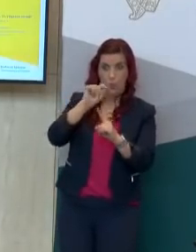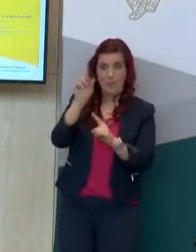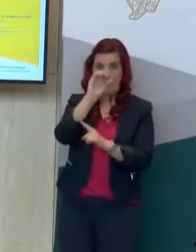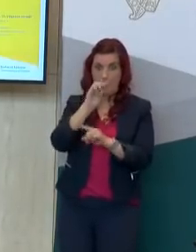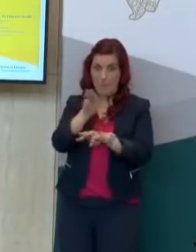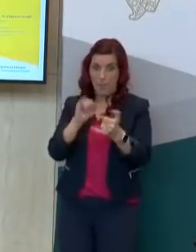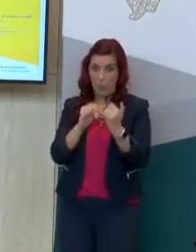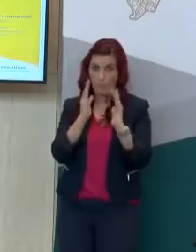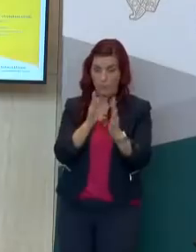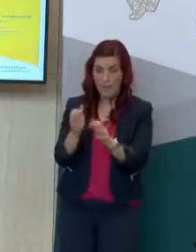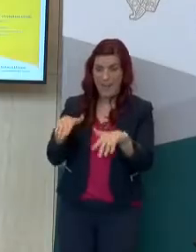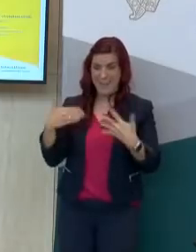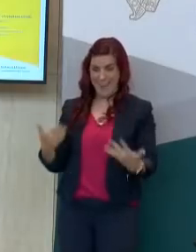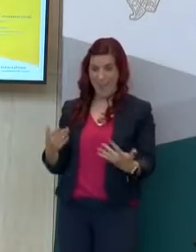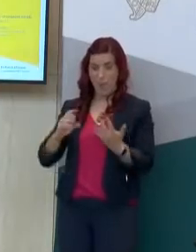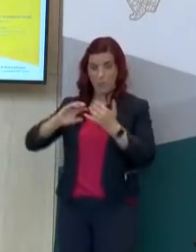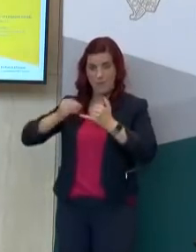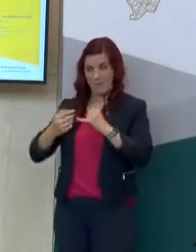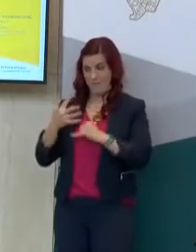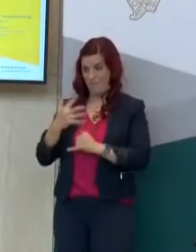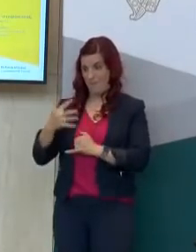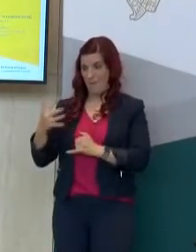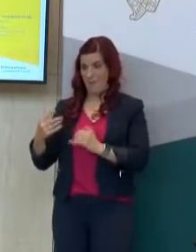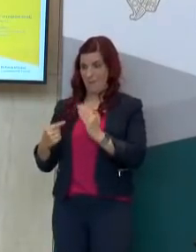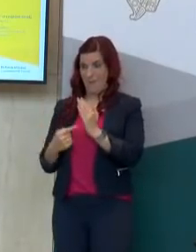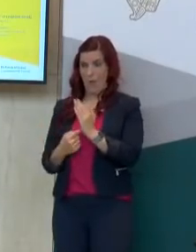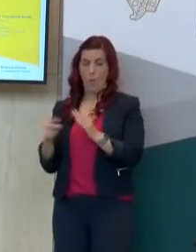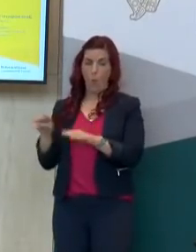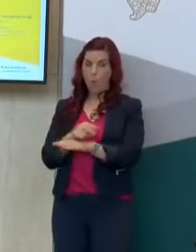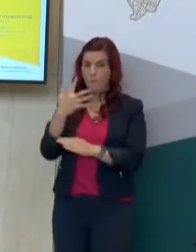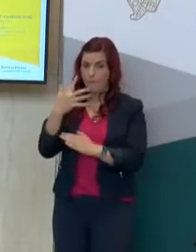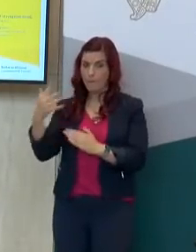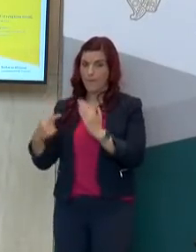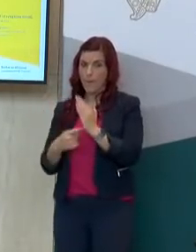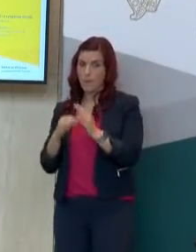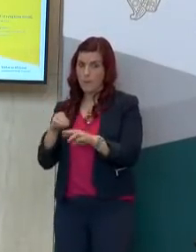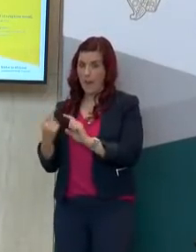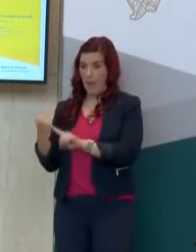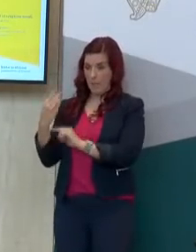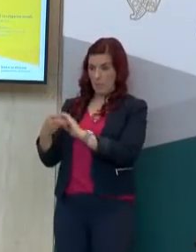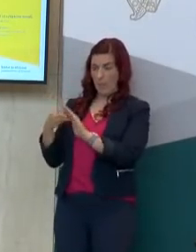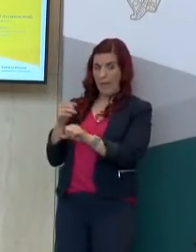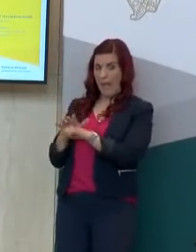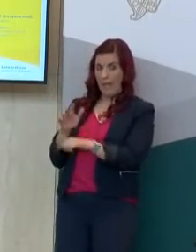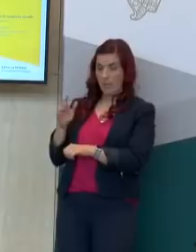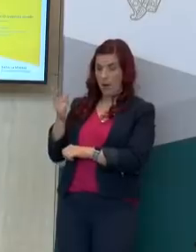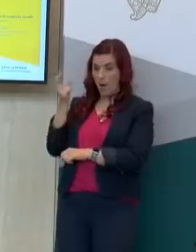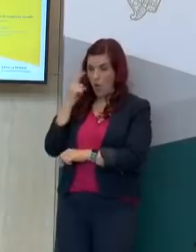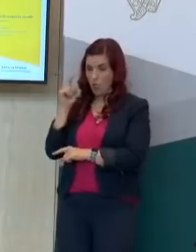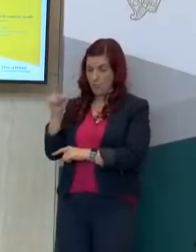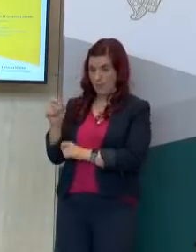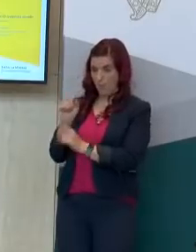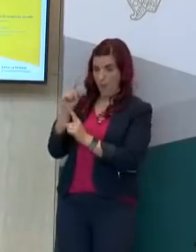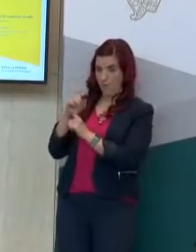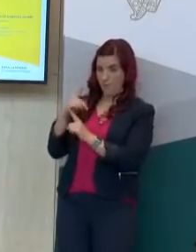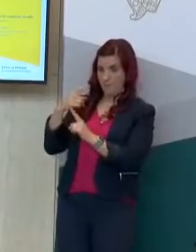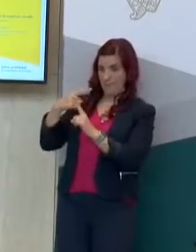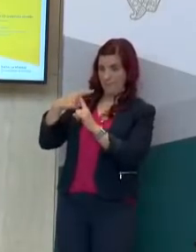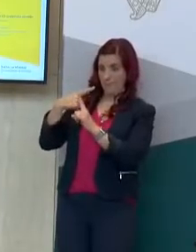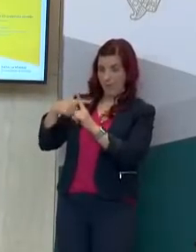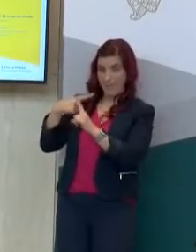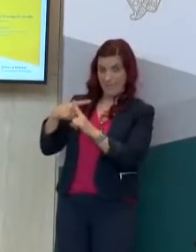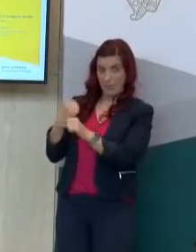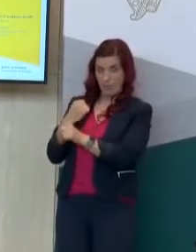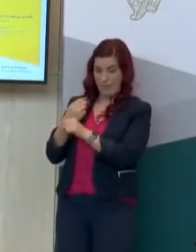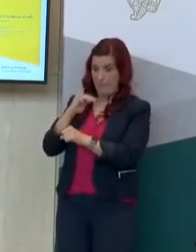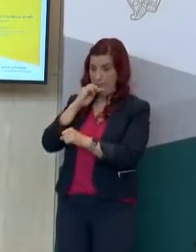testing over 50,000 people the past week, a positivity rate of 0.2% shows how much we have been able to suppress transmission in the community.